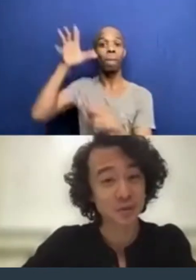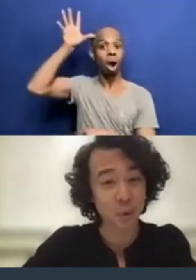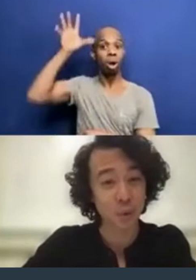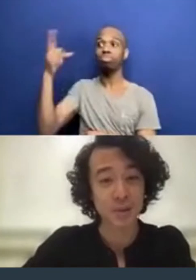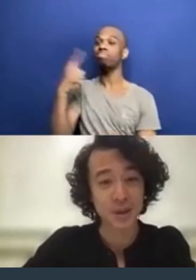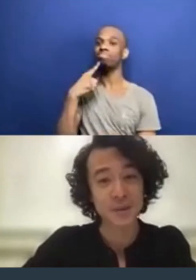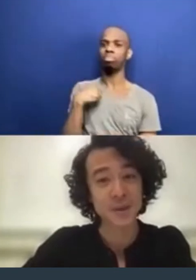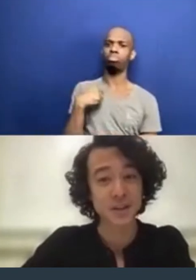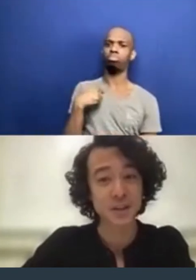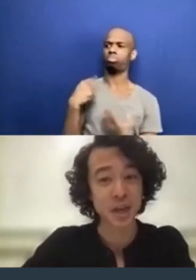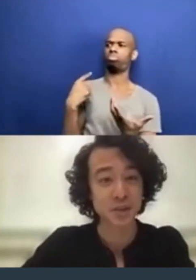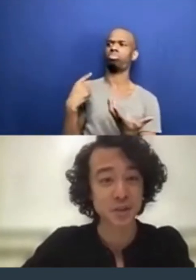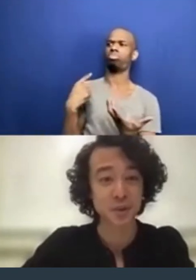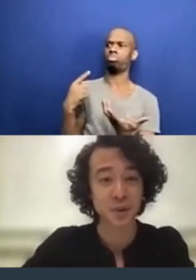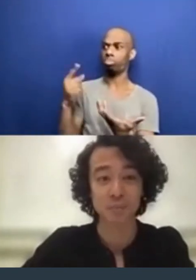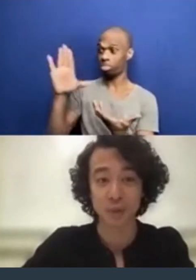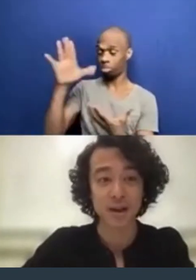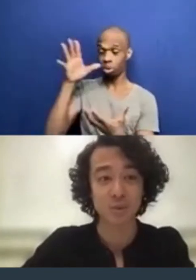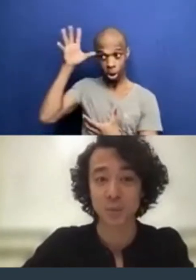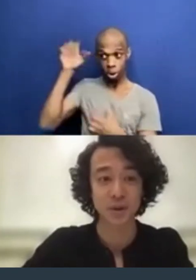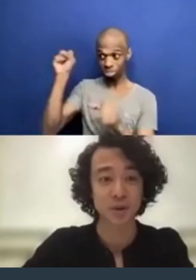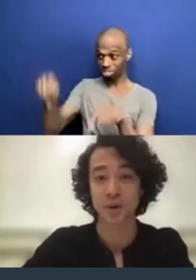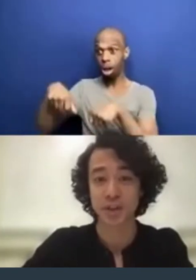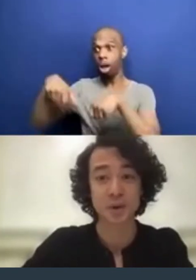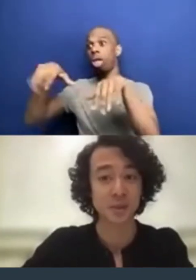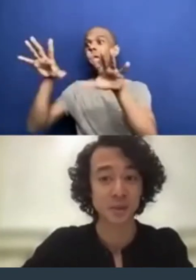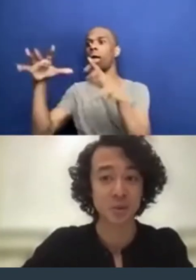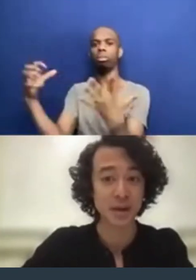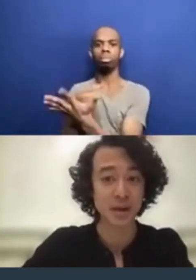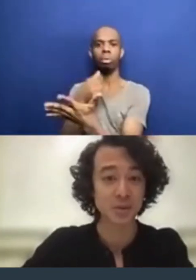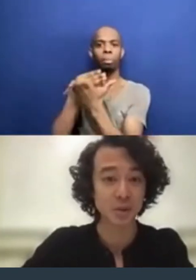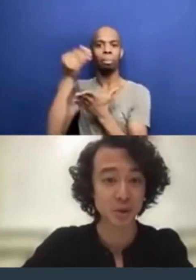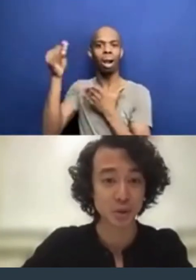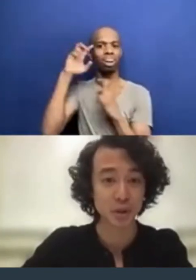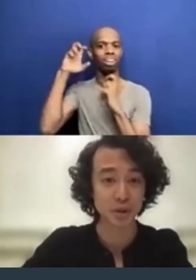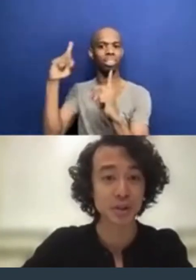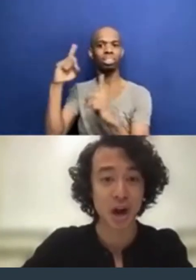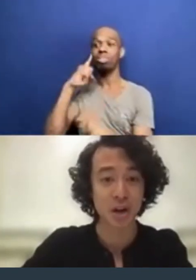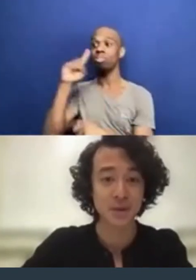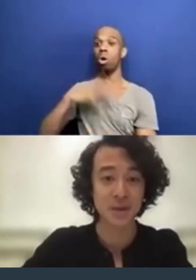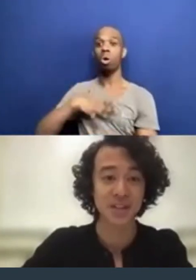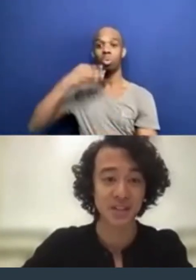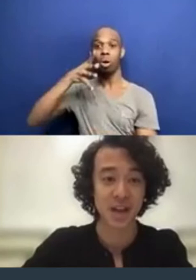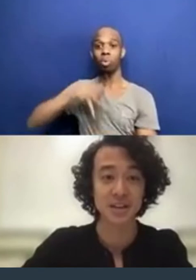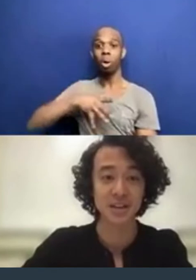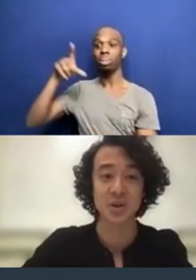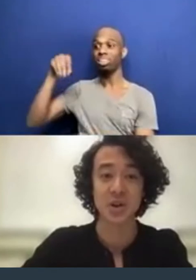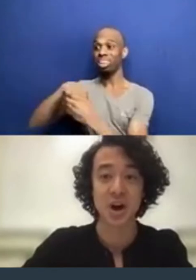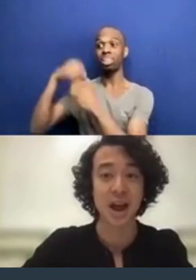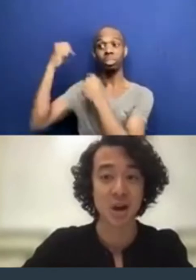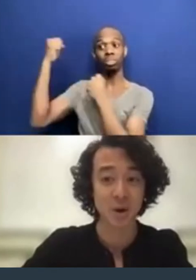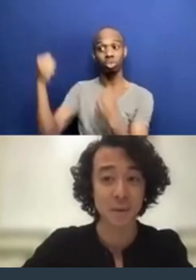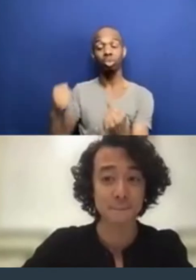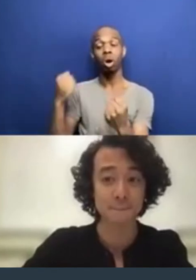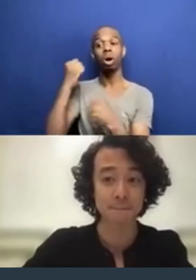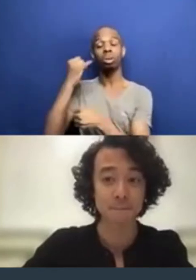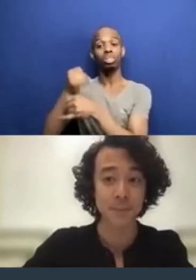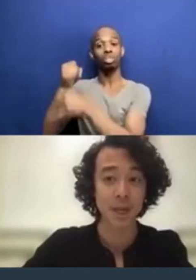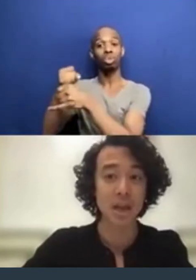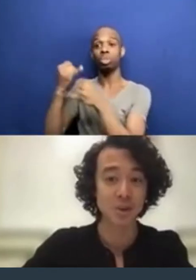My parents could afford to get me an education where a Black woman in a predominantly white institution taught me intent is not